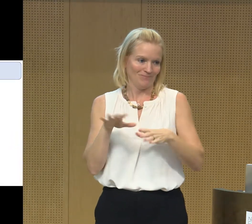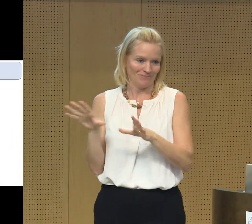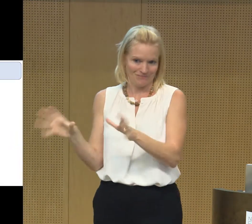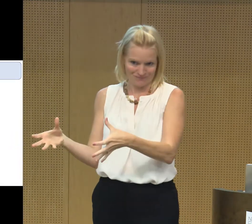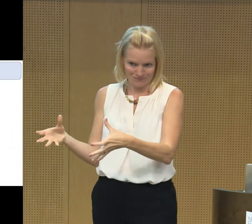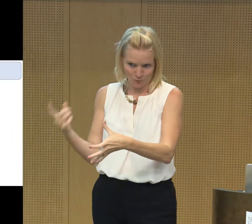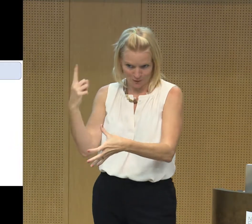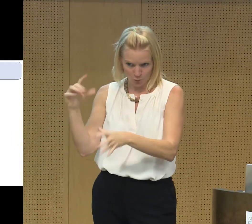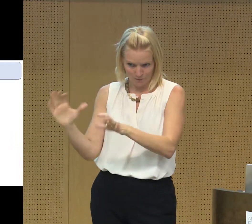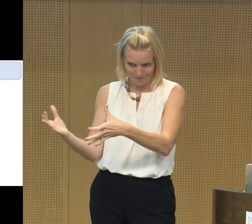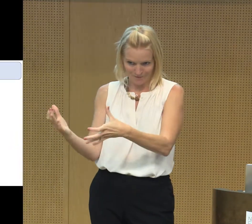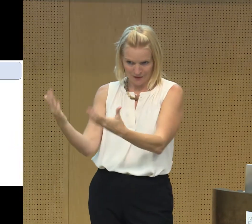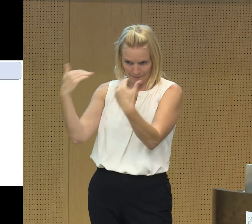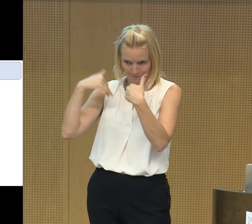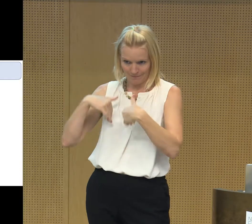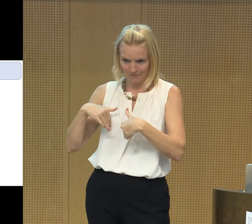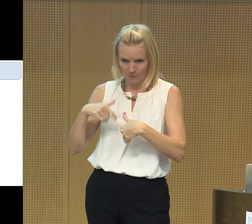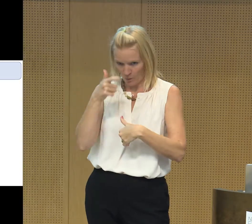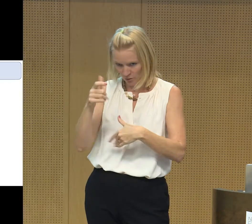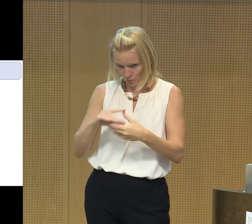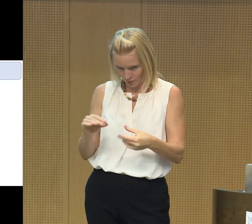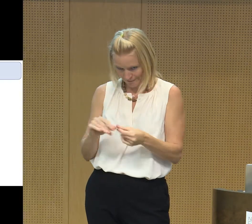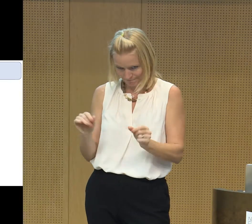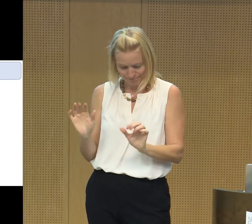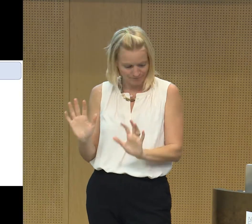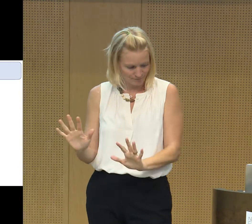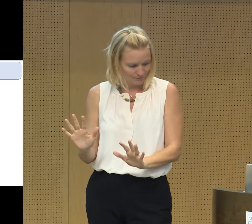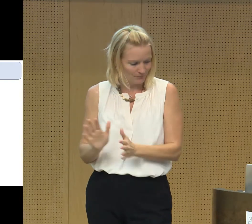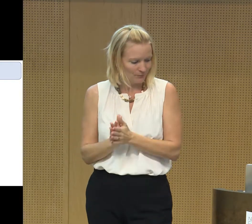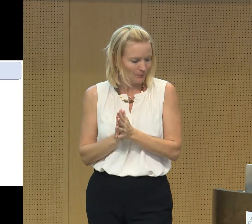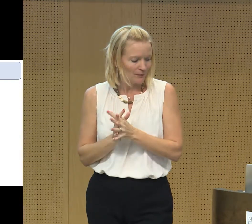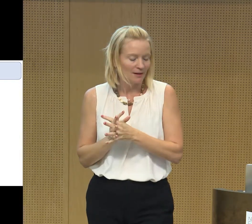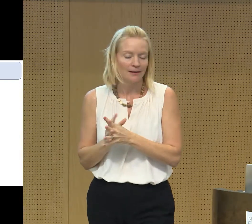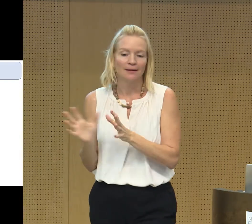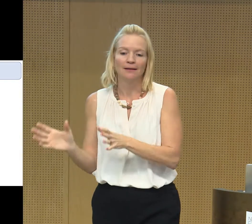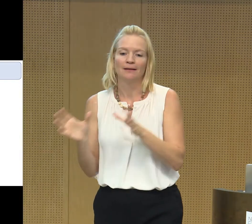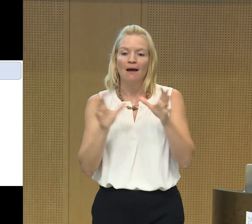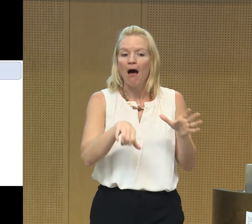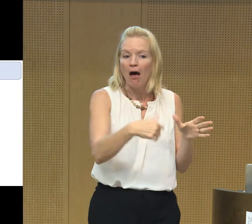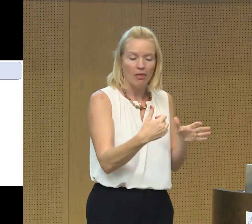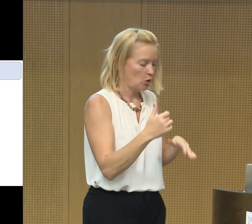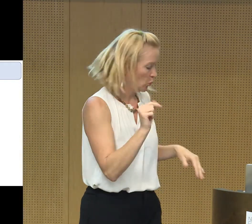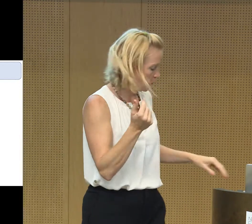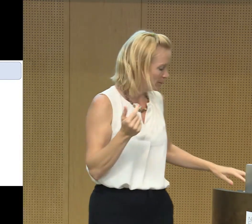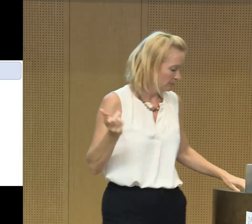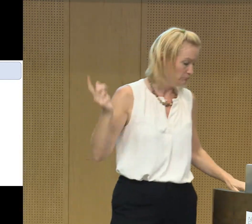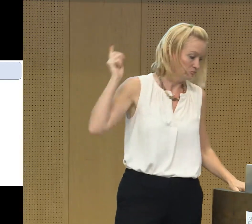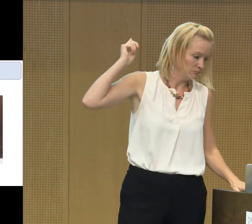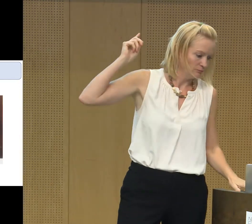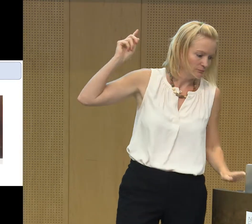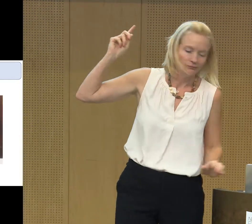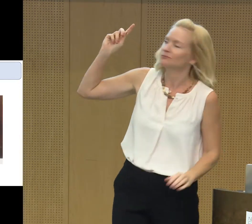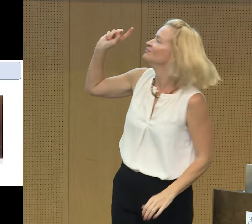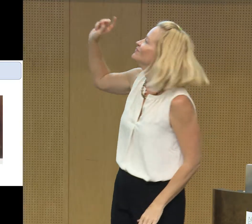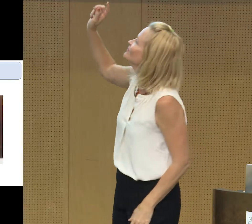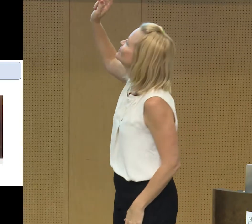group who came in to view the stories. The other group of children